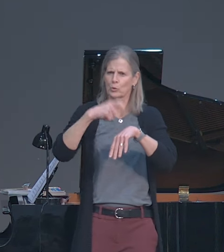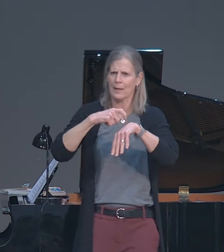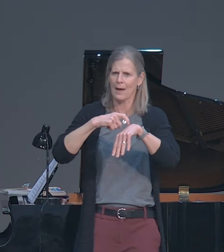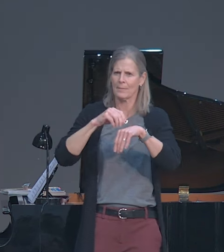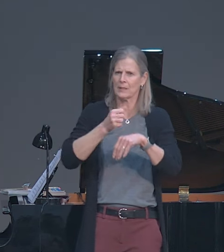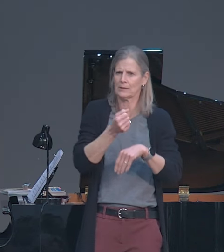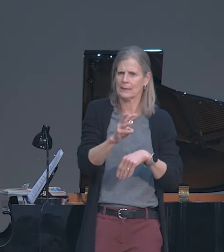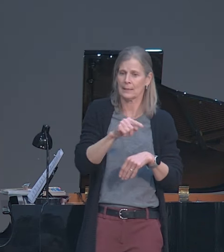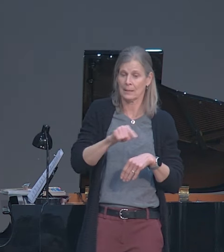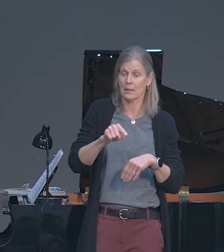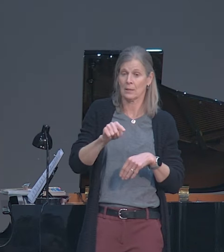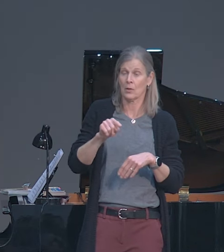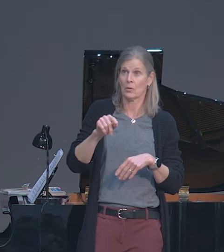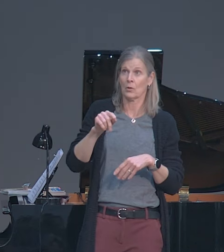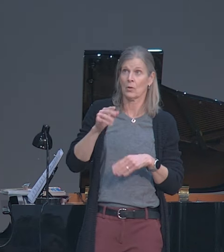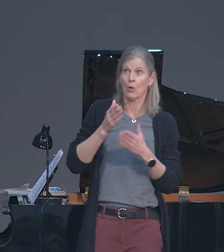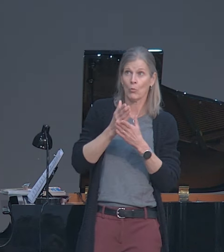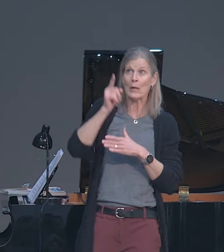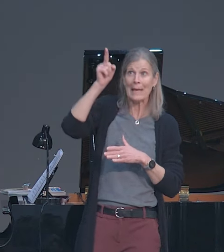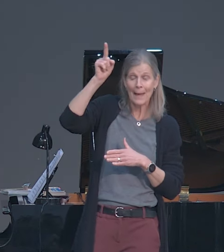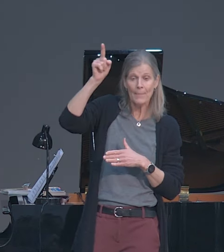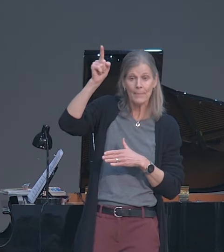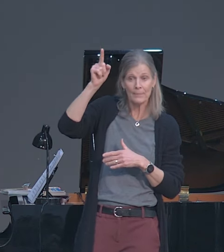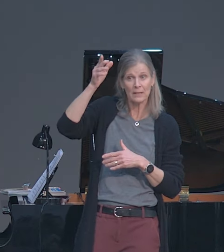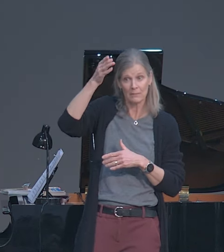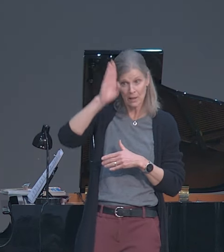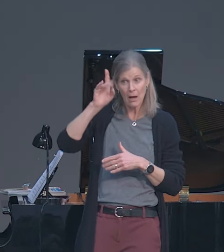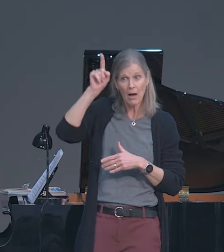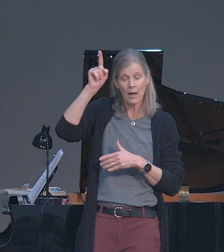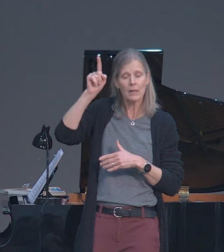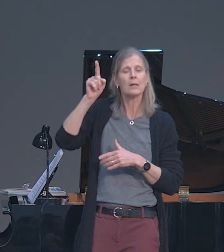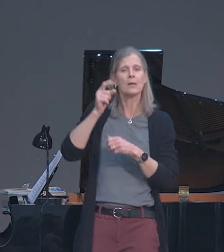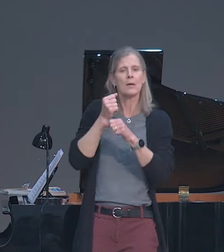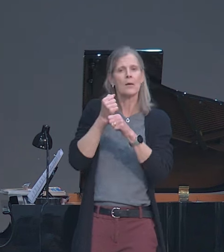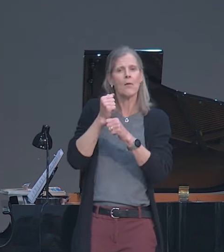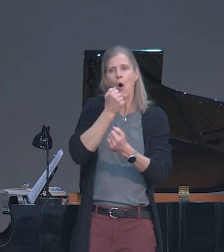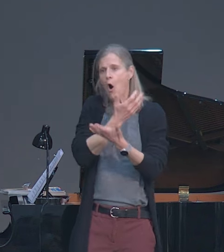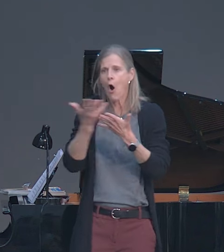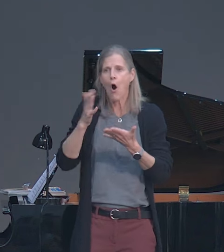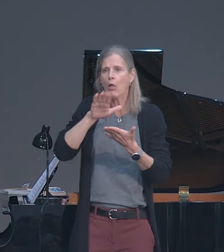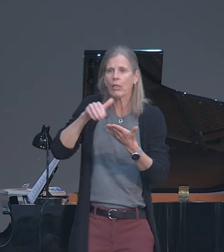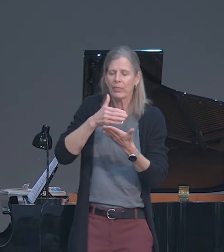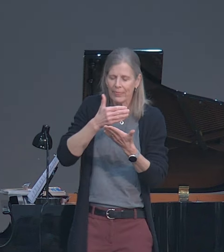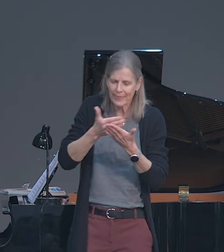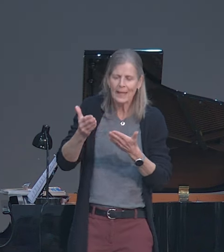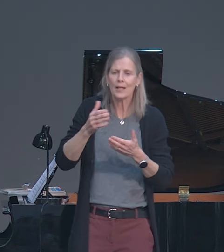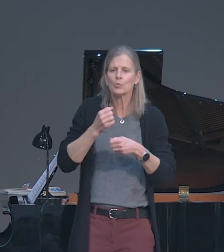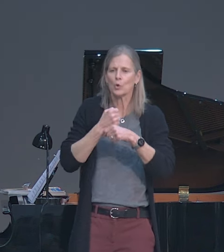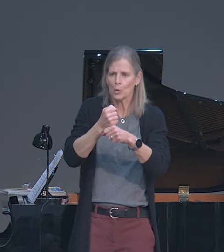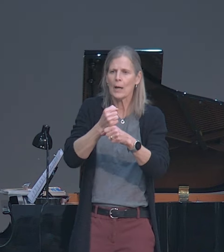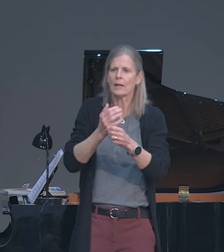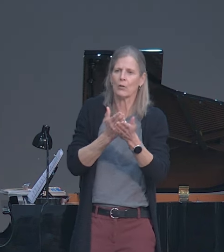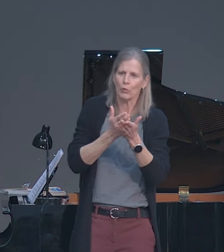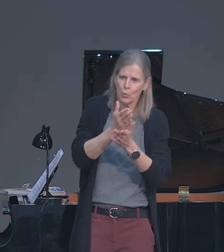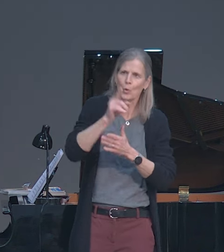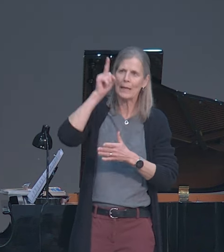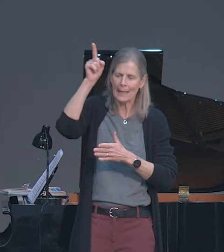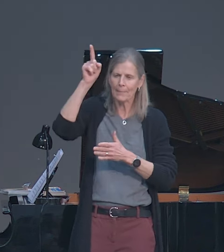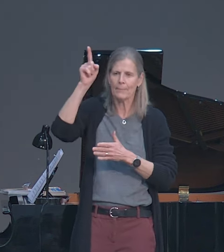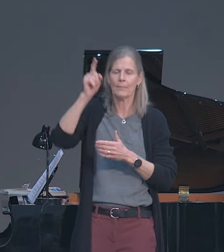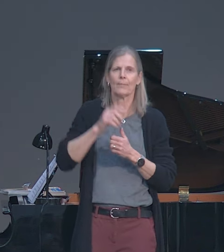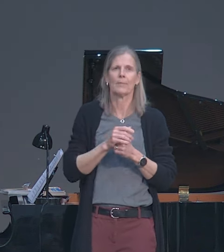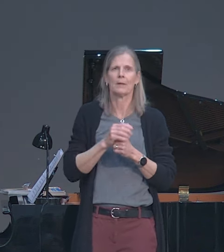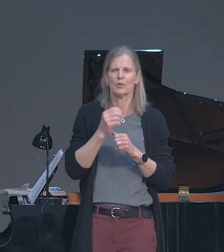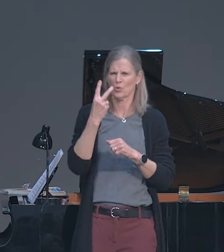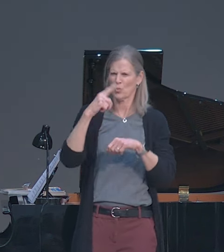He says, "For by him all things were created," and then he says, "All things were created through him," just so that